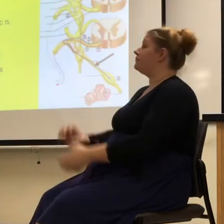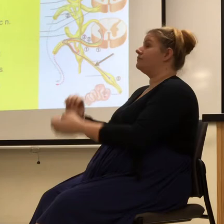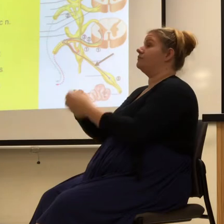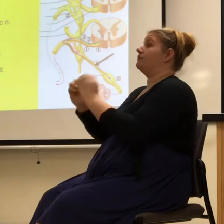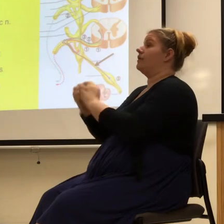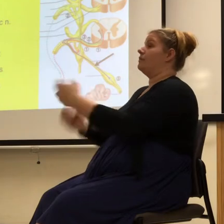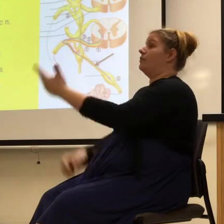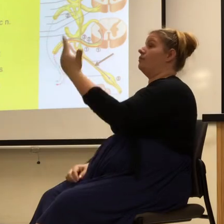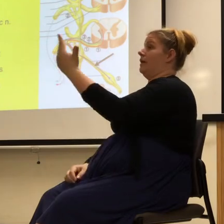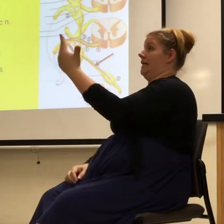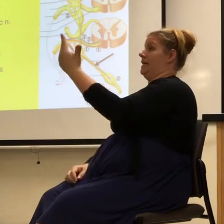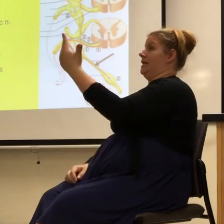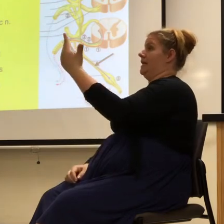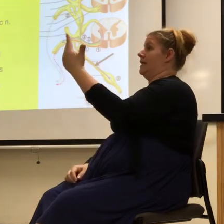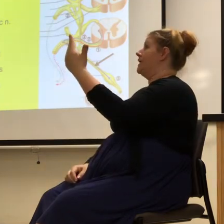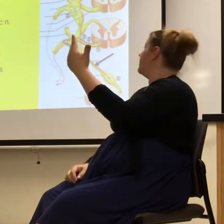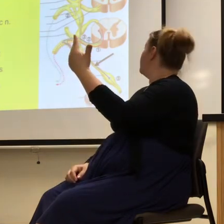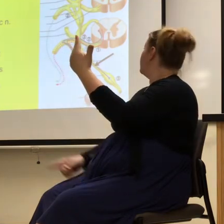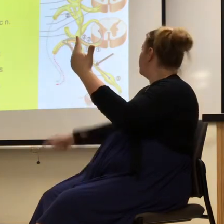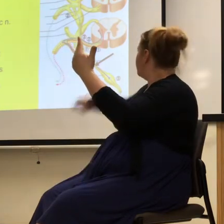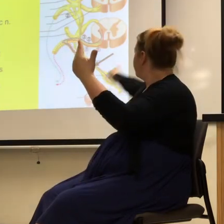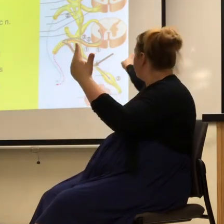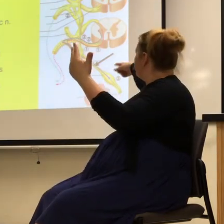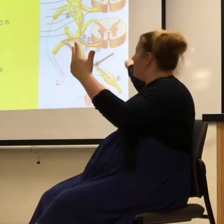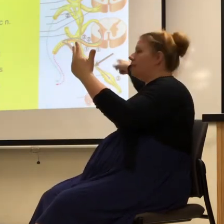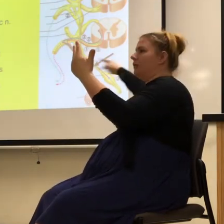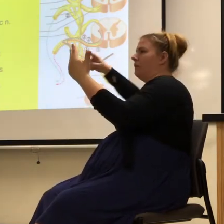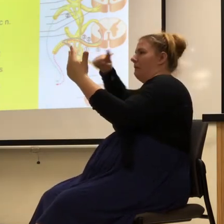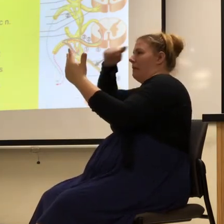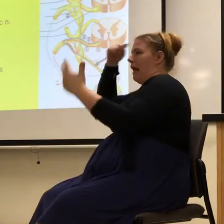Identify. You know, let's look for that black arrow.